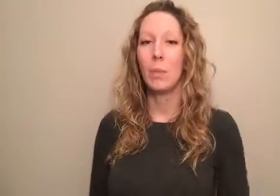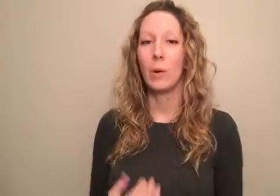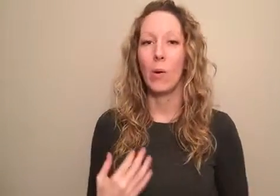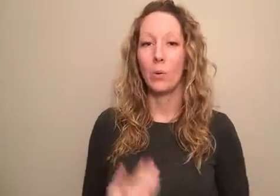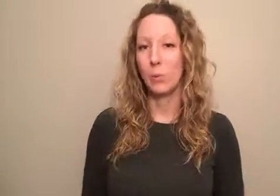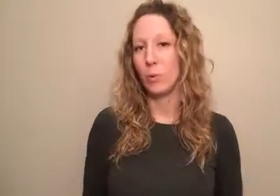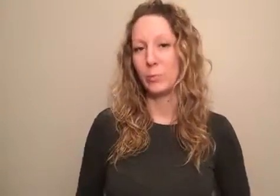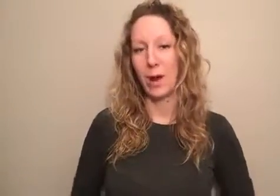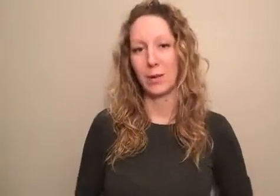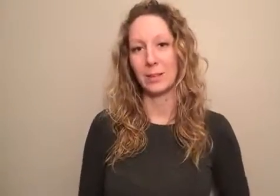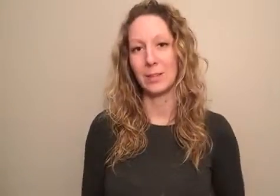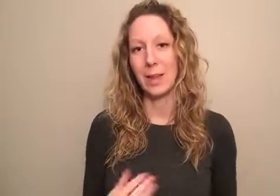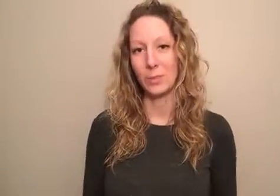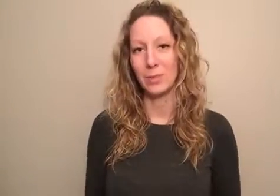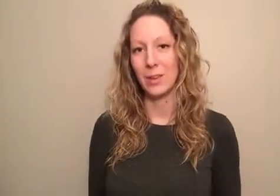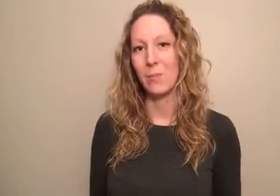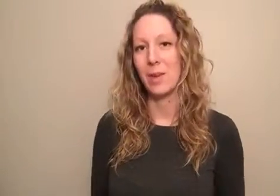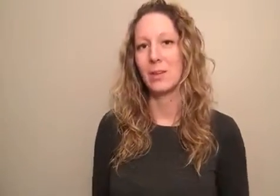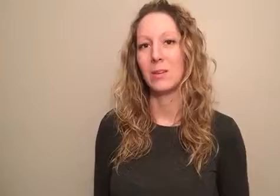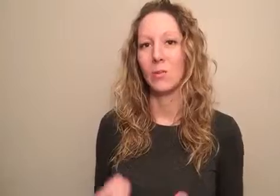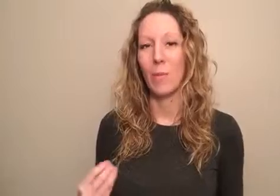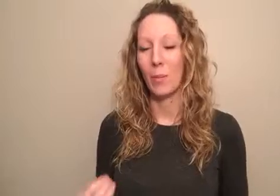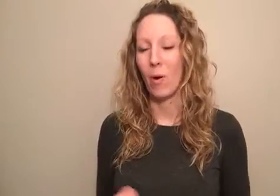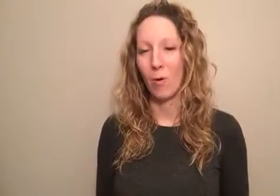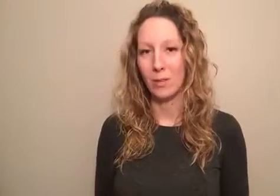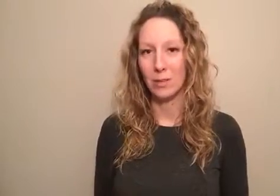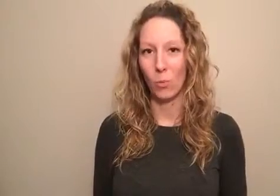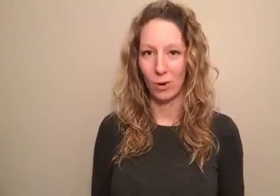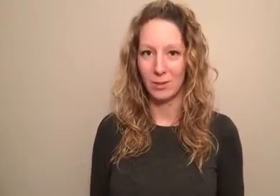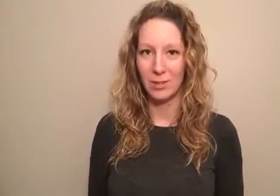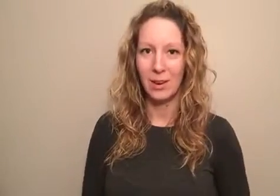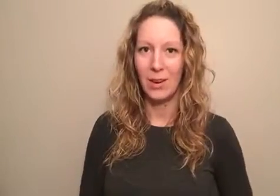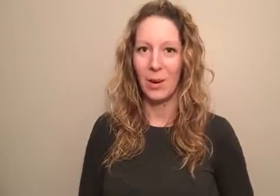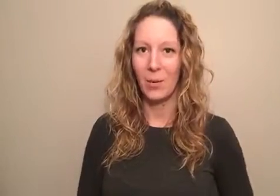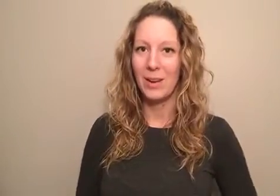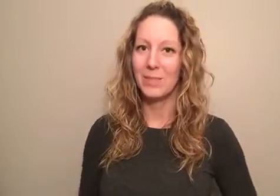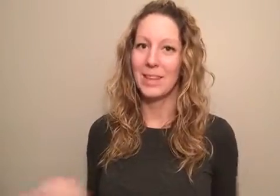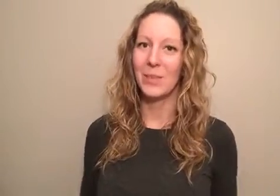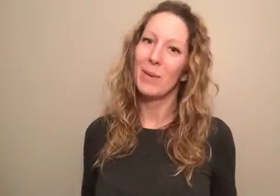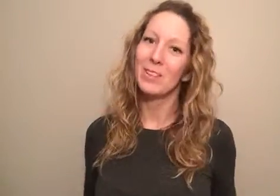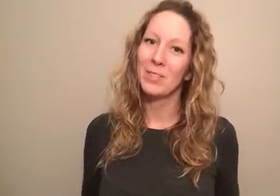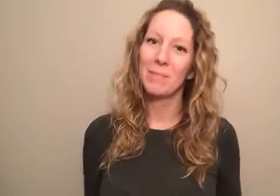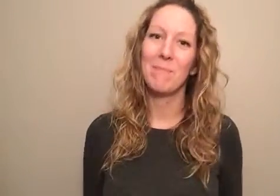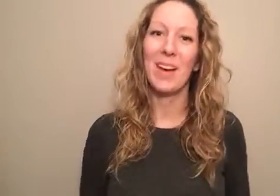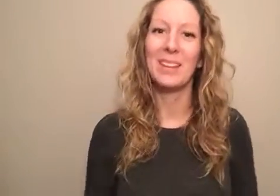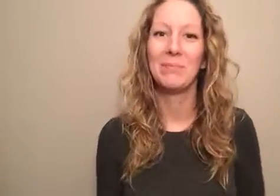but always practice, because that's what's going to make you remember all these words. All right, thanks very much. Bye.